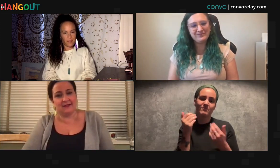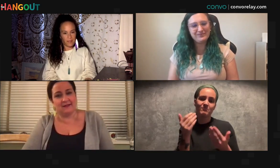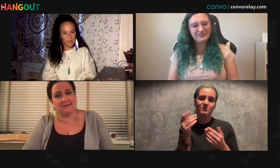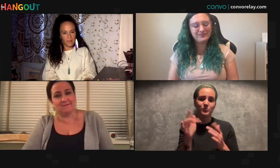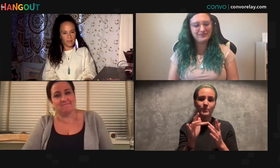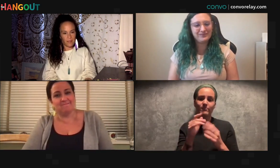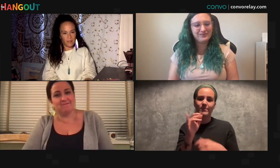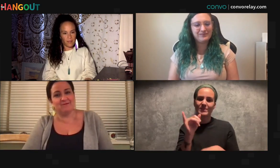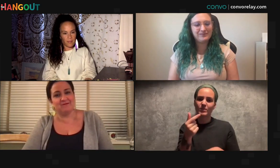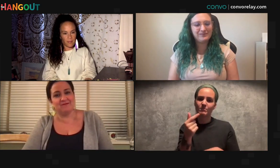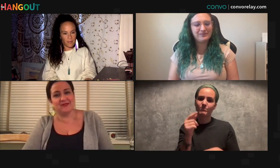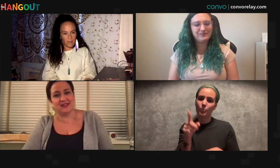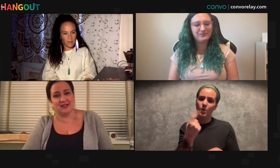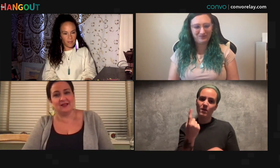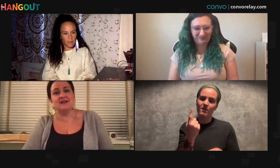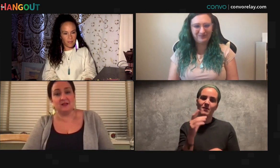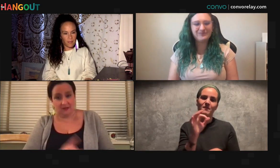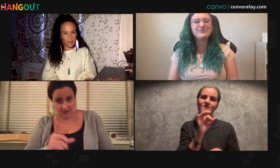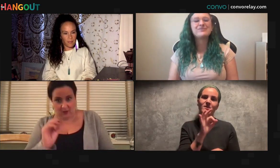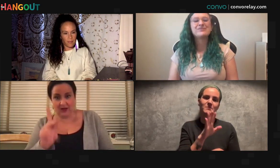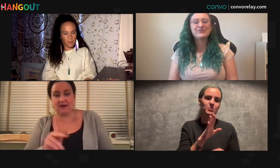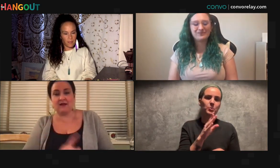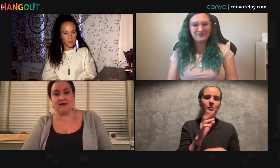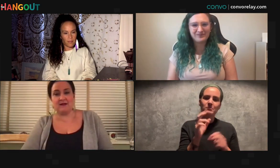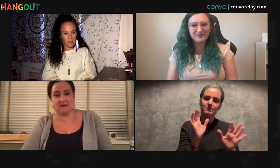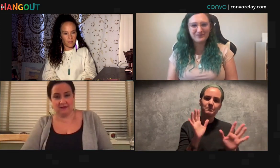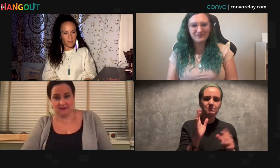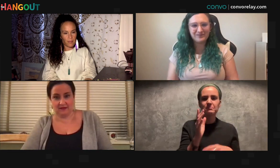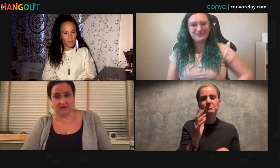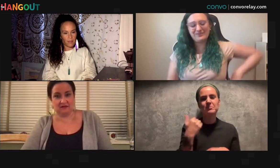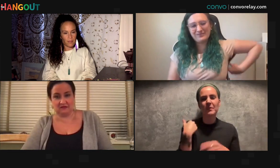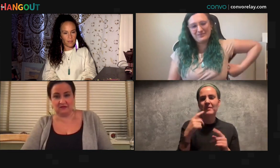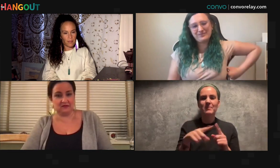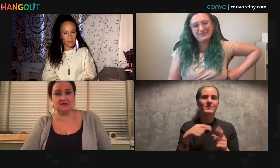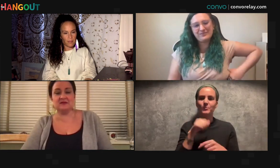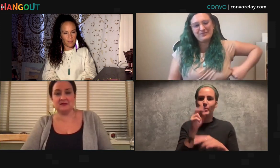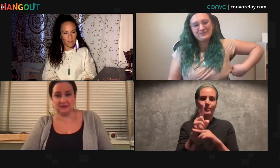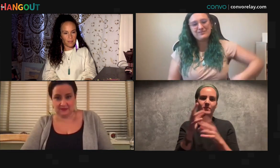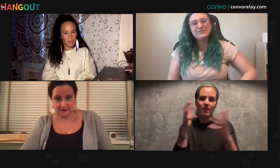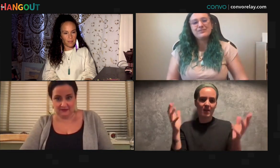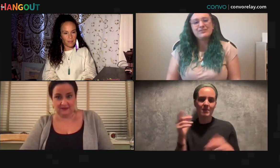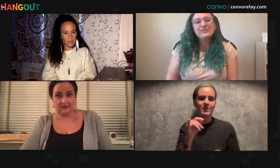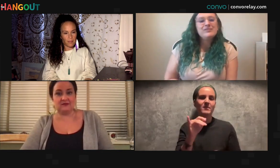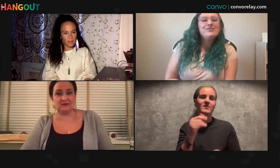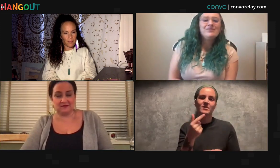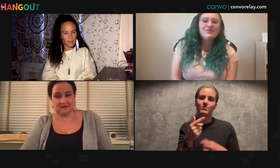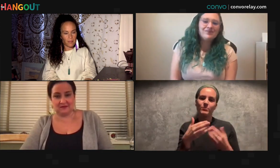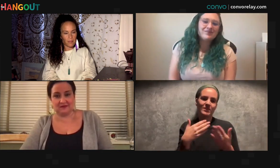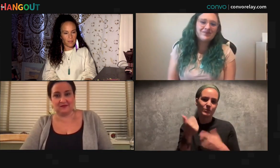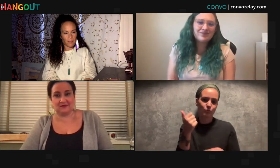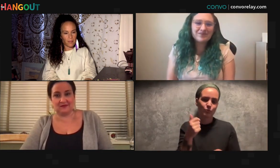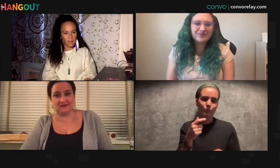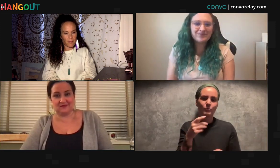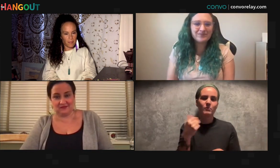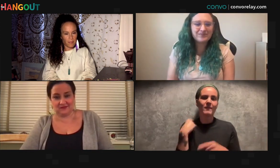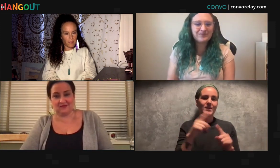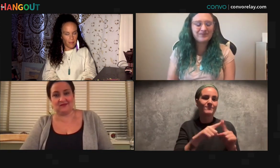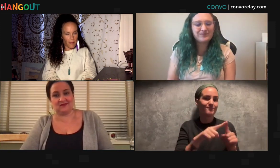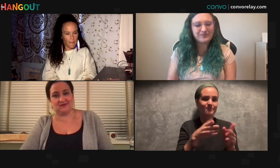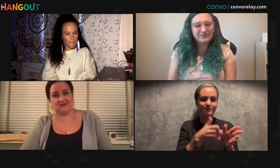contacted. This is Belinda. Please reach out to me on Instagram. I have Facebook, but I don't use it a lot.